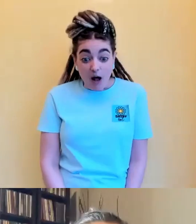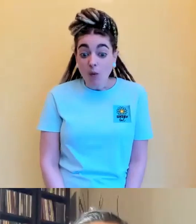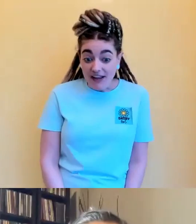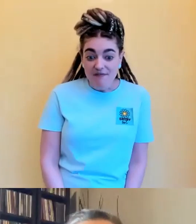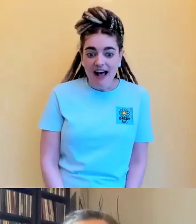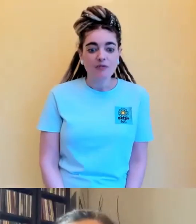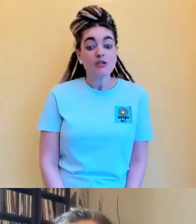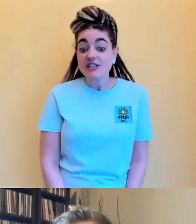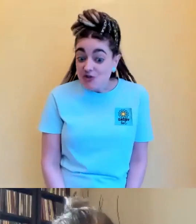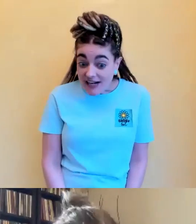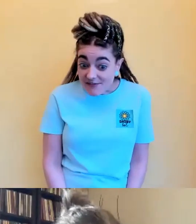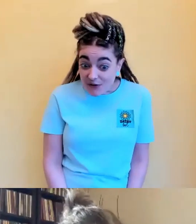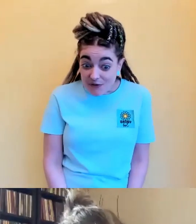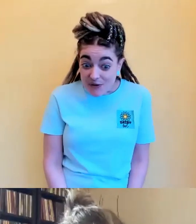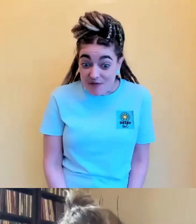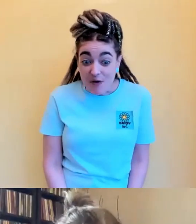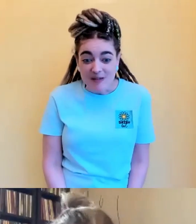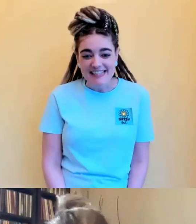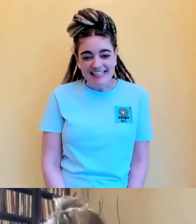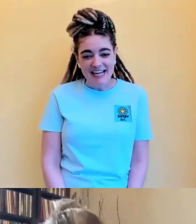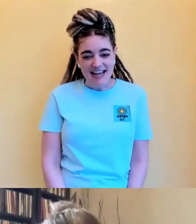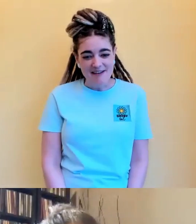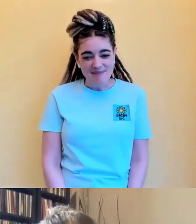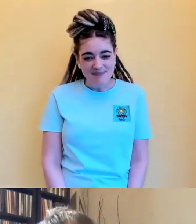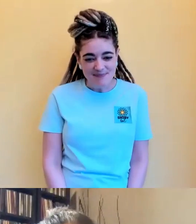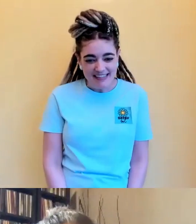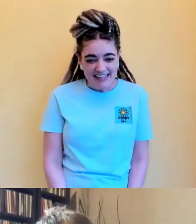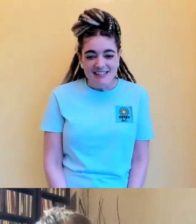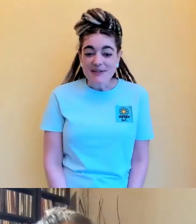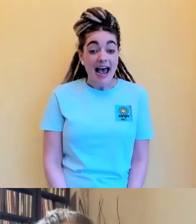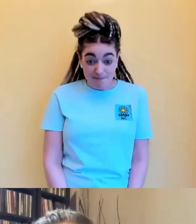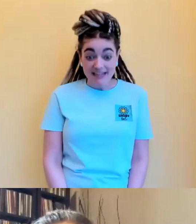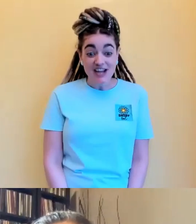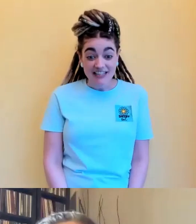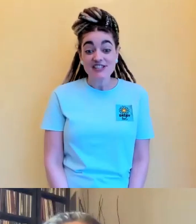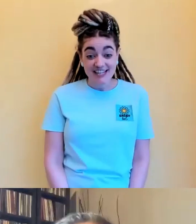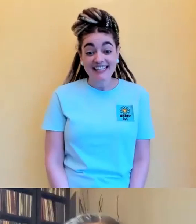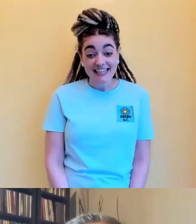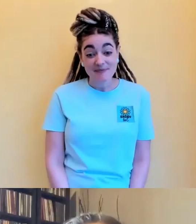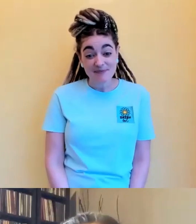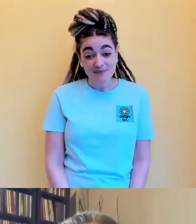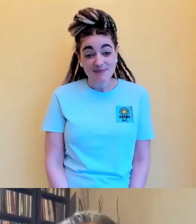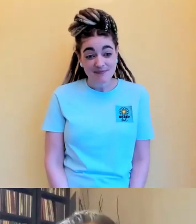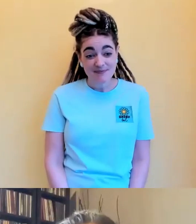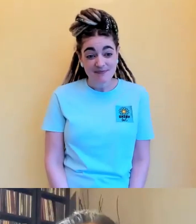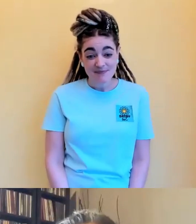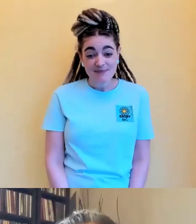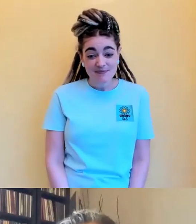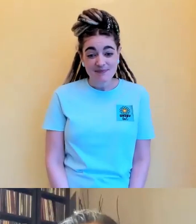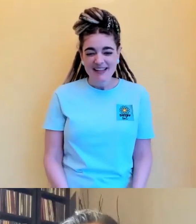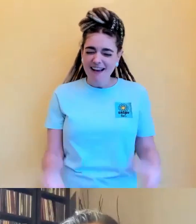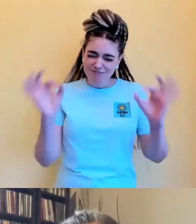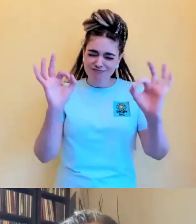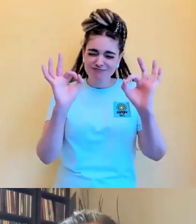they felt, what they felt, was it stressful through the performance, things like that. So yeah, a big challenge, certainly.